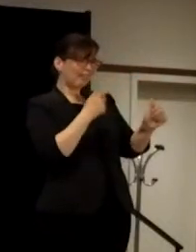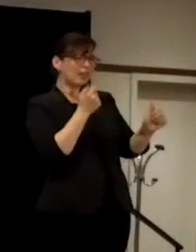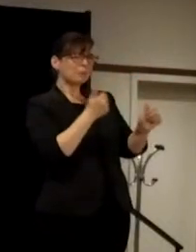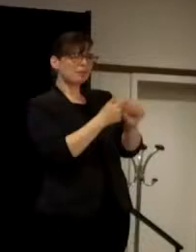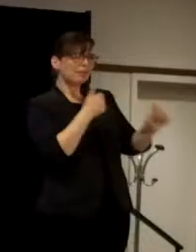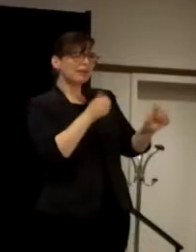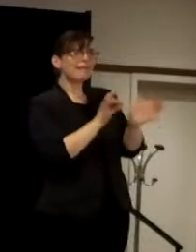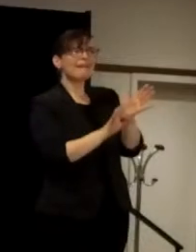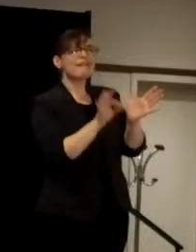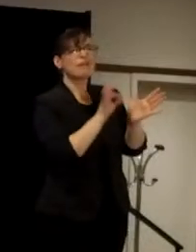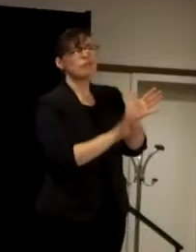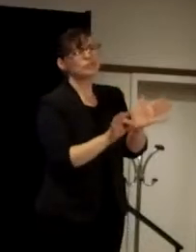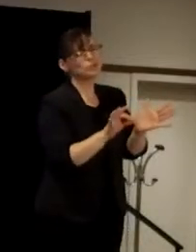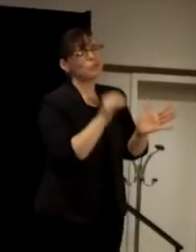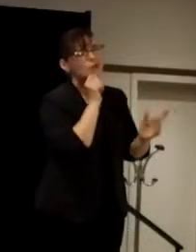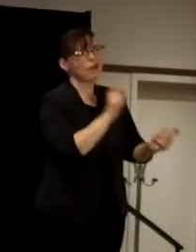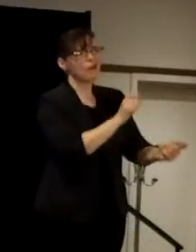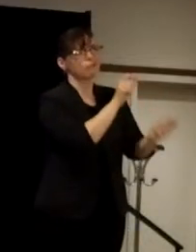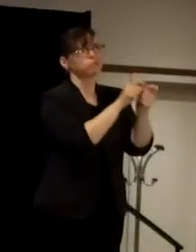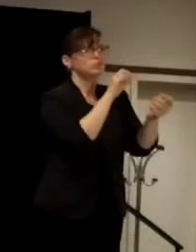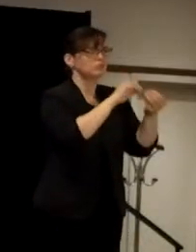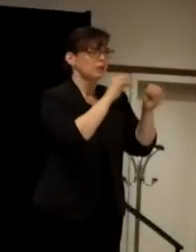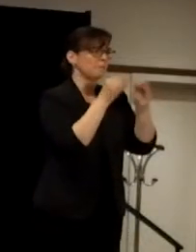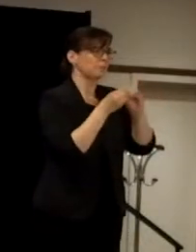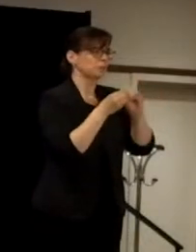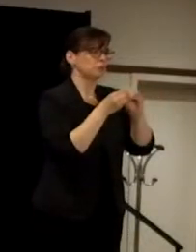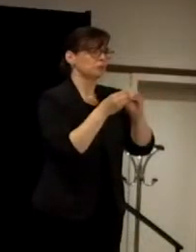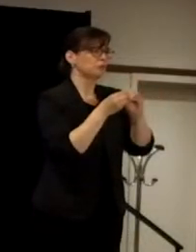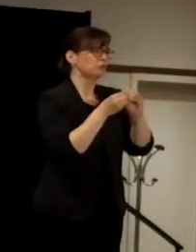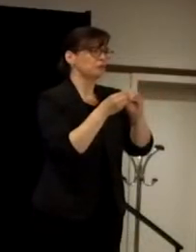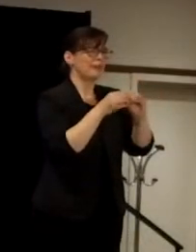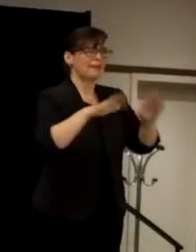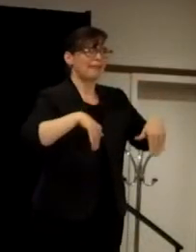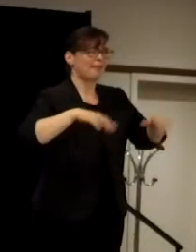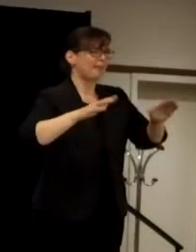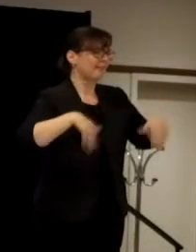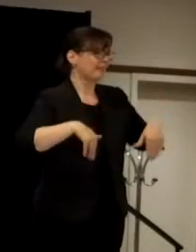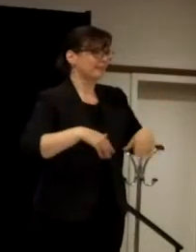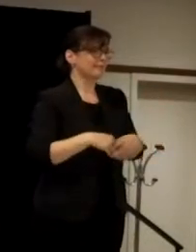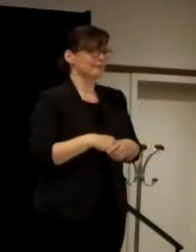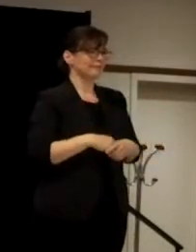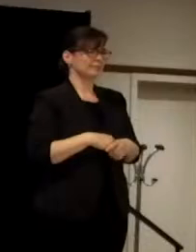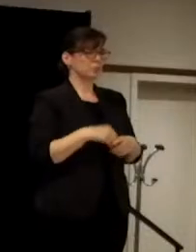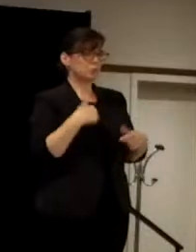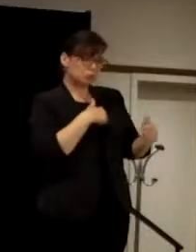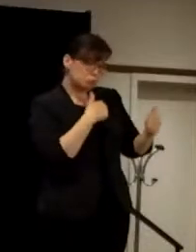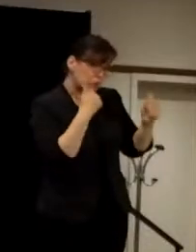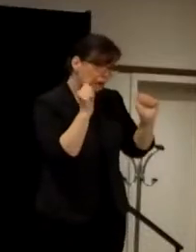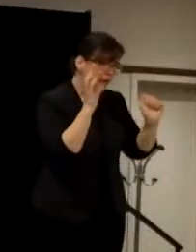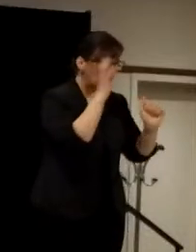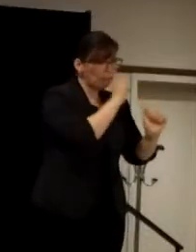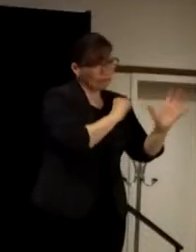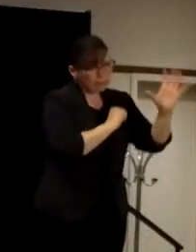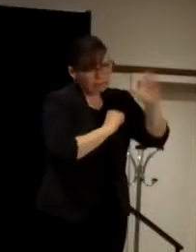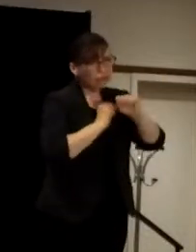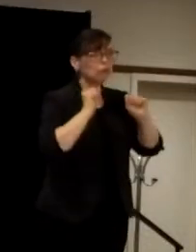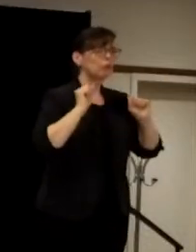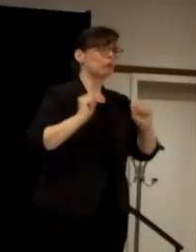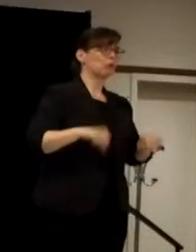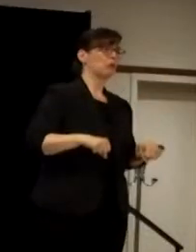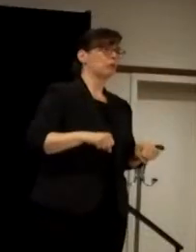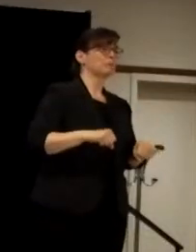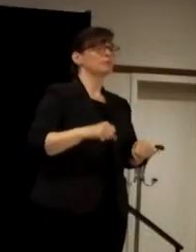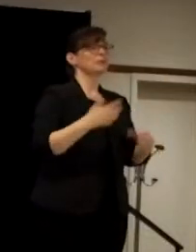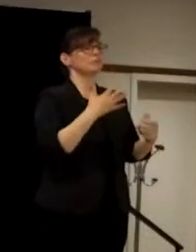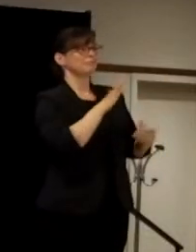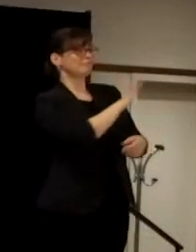it's tough to figure out. You can do some surgical efforts, and then it may take a while to show in the system. So I'm not